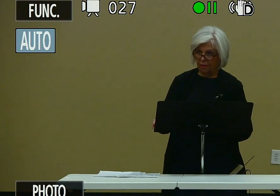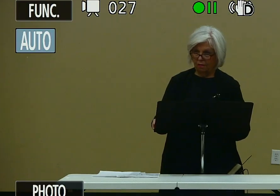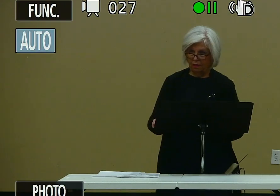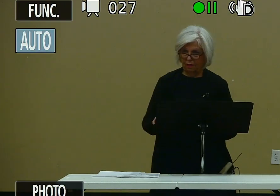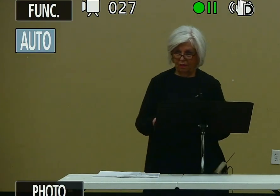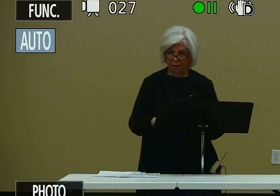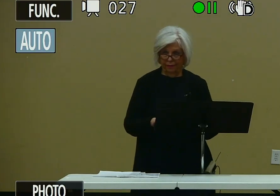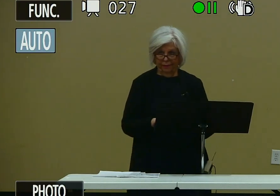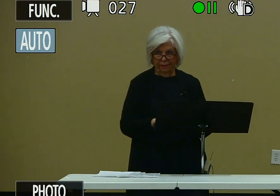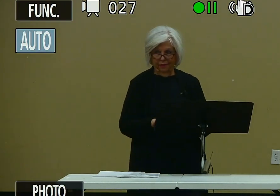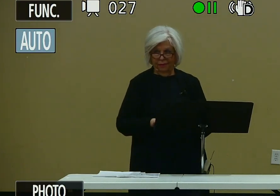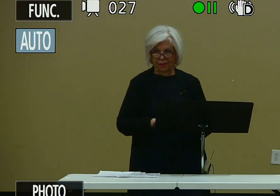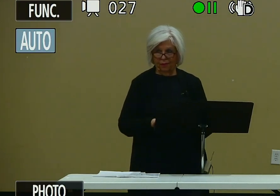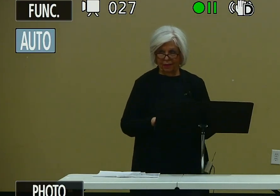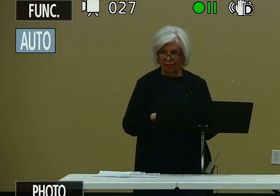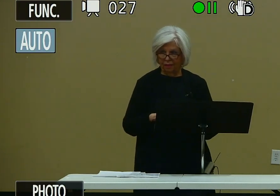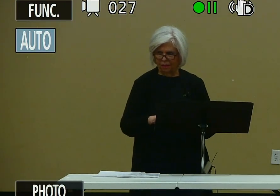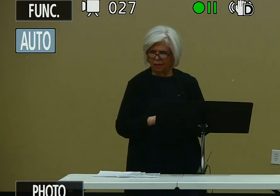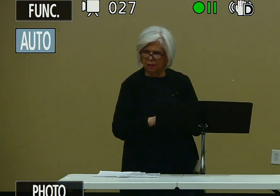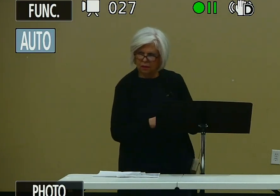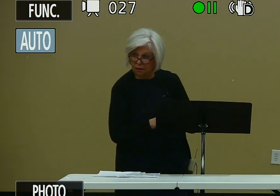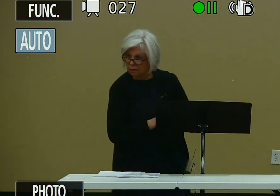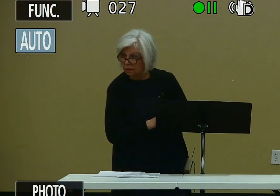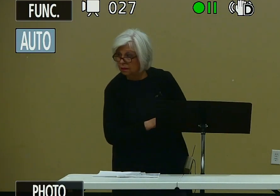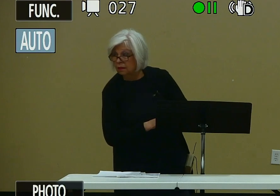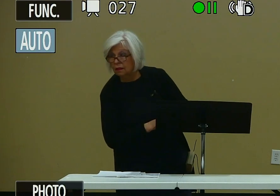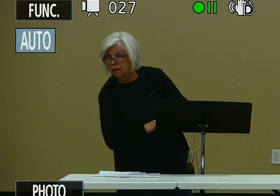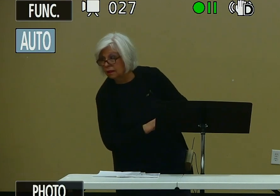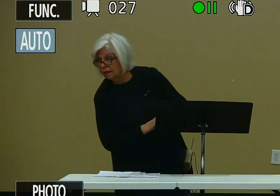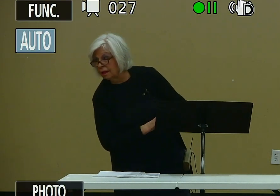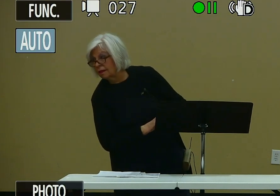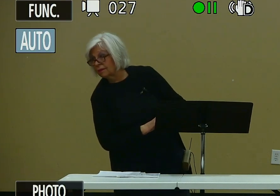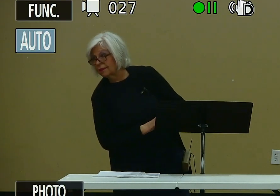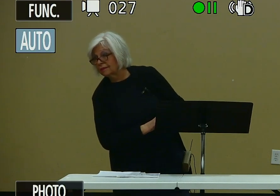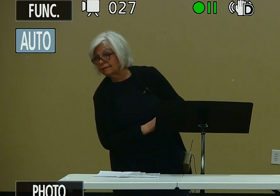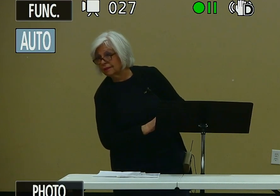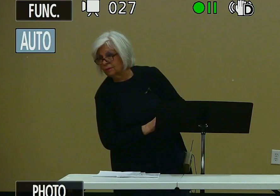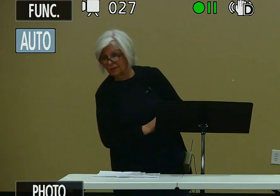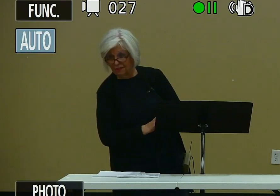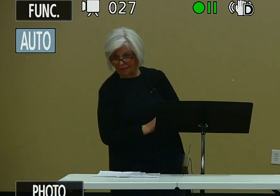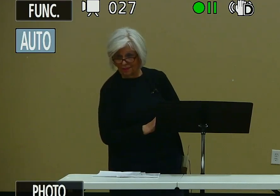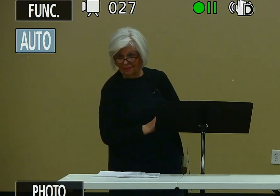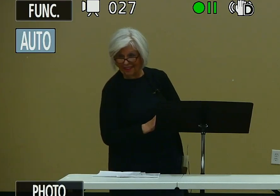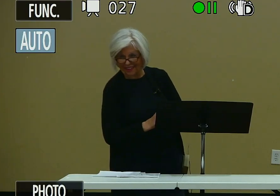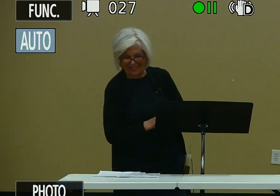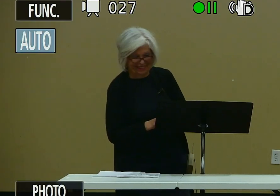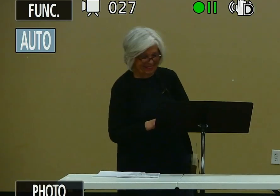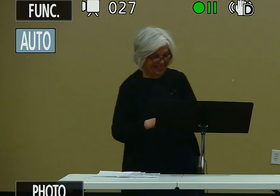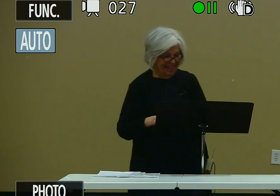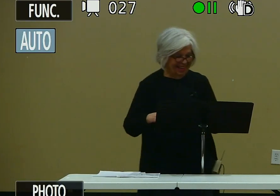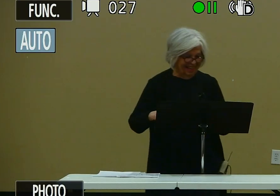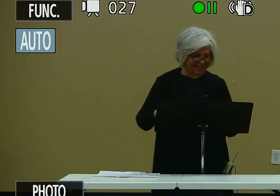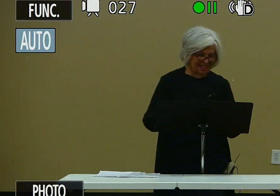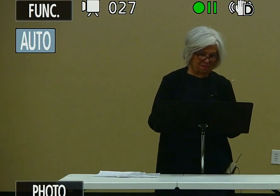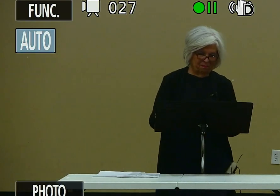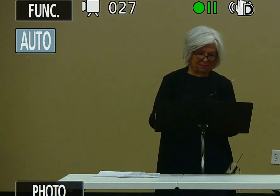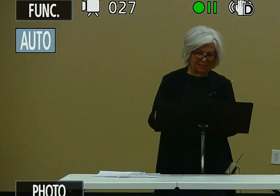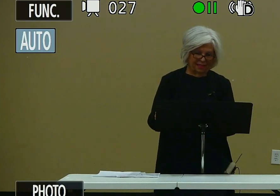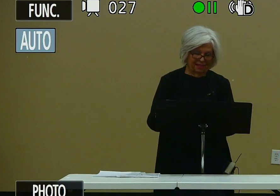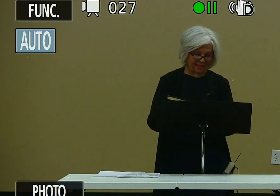And, I kind of go, what are y'all doing? What are you talking about?